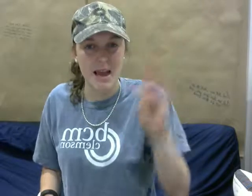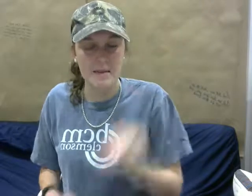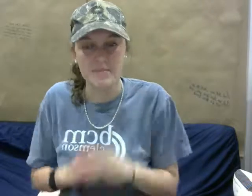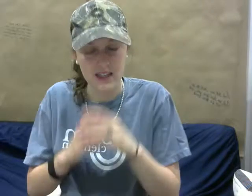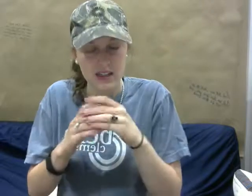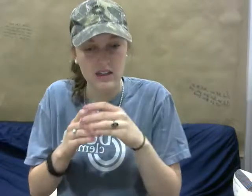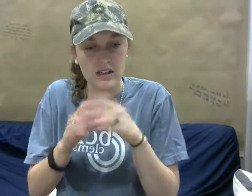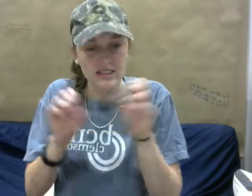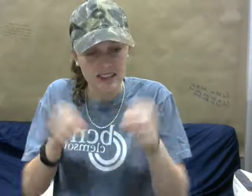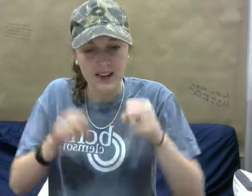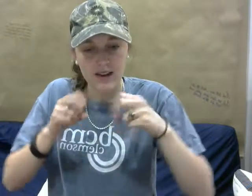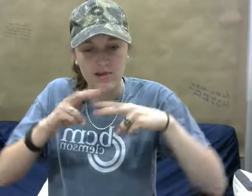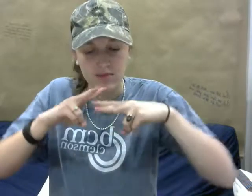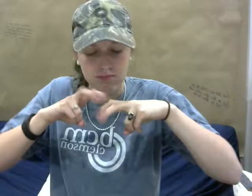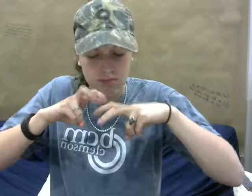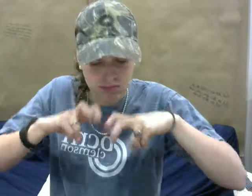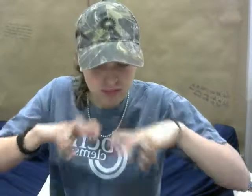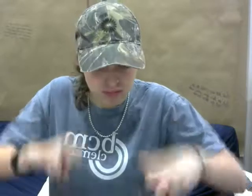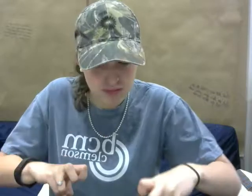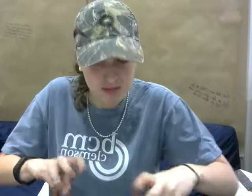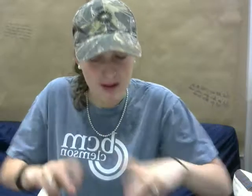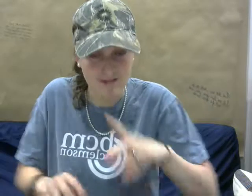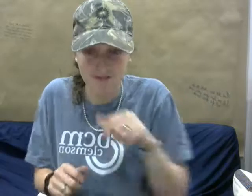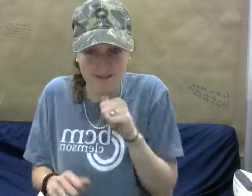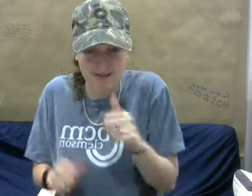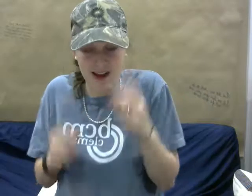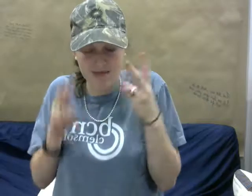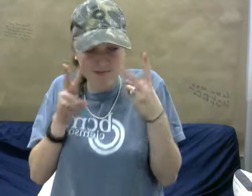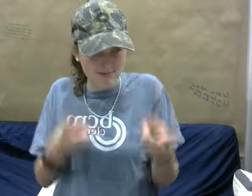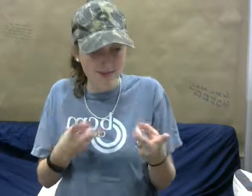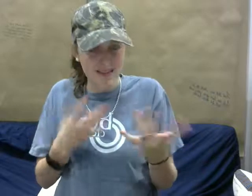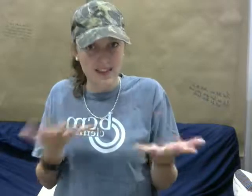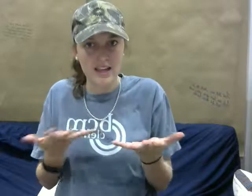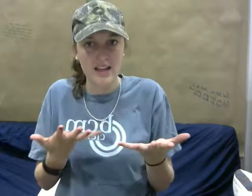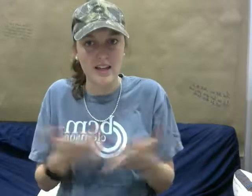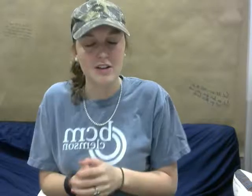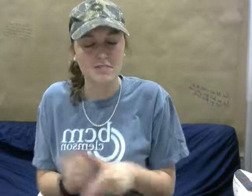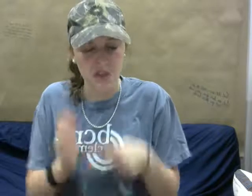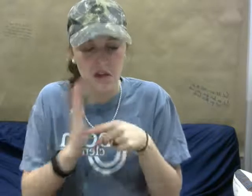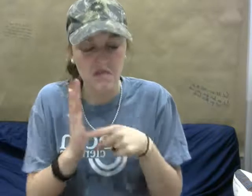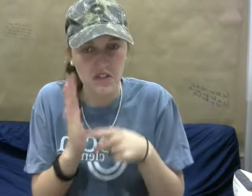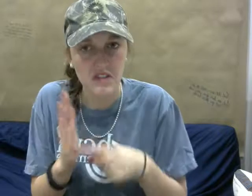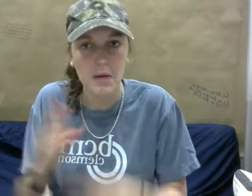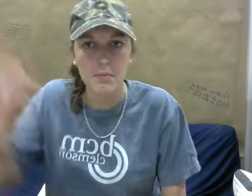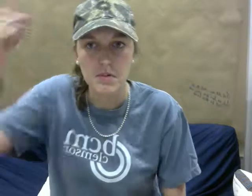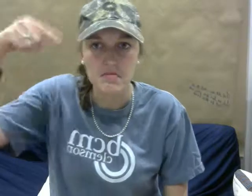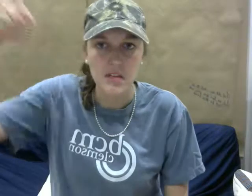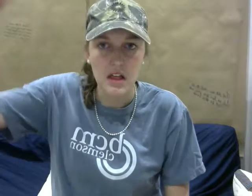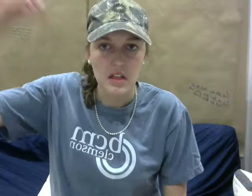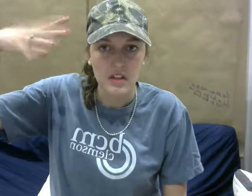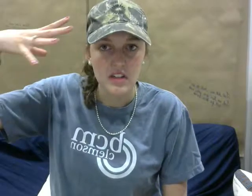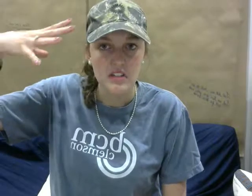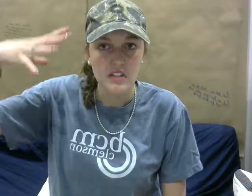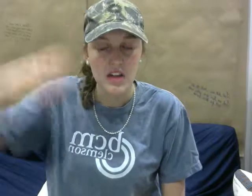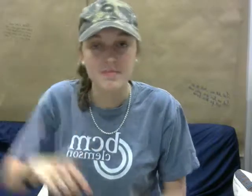physical processes seen elsewhere in the universe. For example, the Sun is the only star that can be studied close